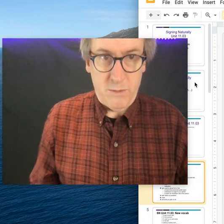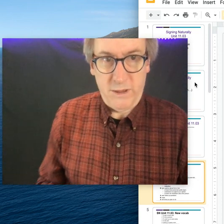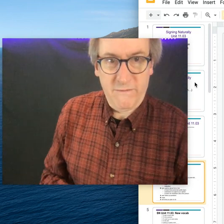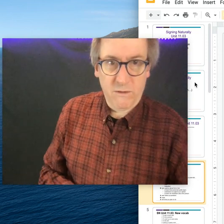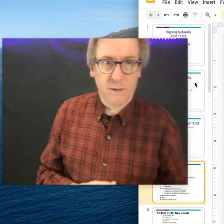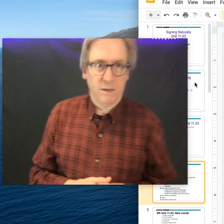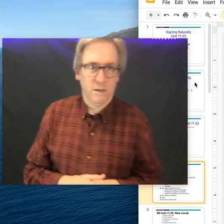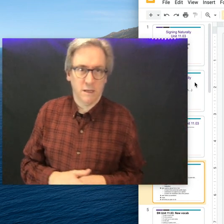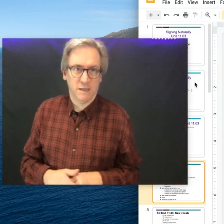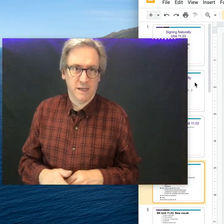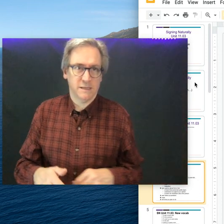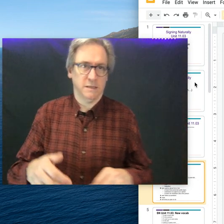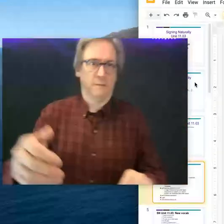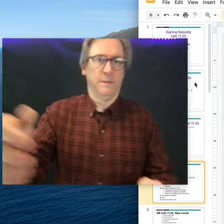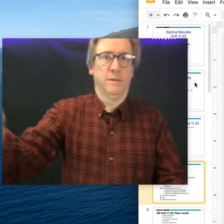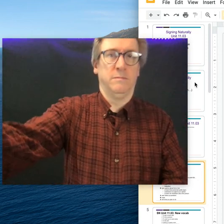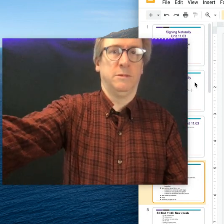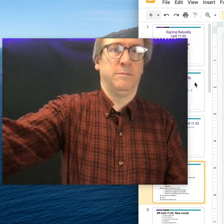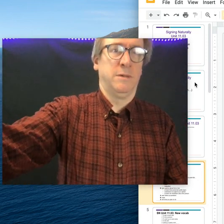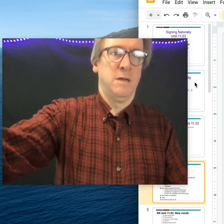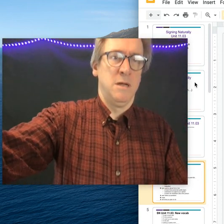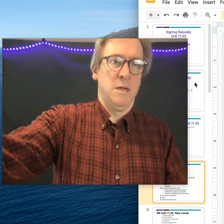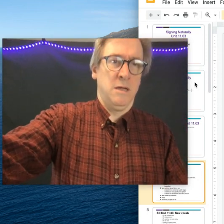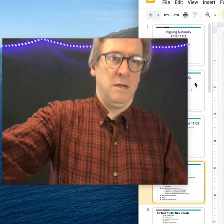I'm going to pull that forward. That's a little bit